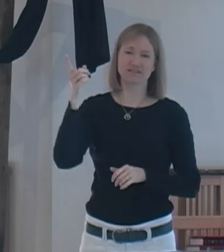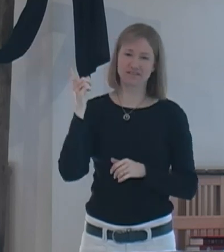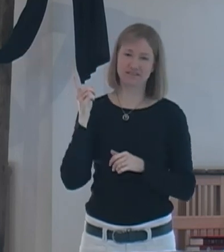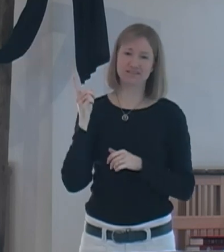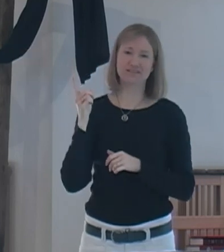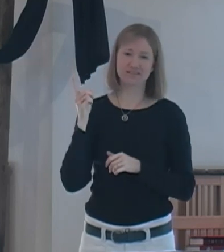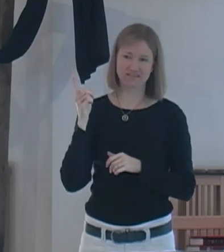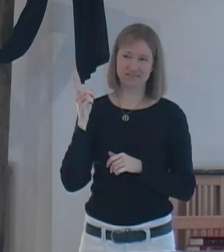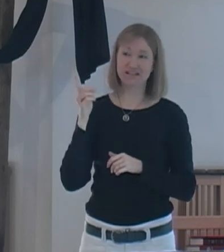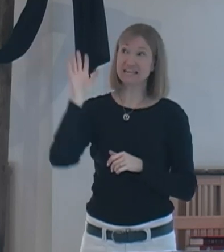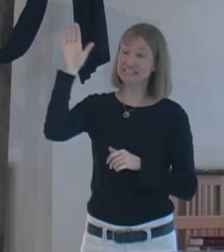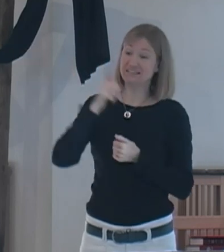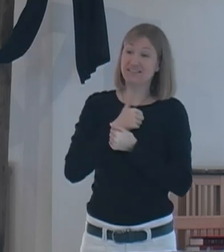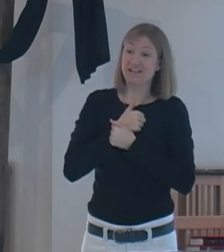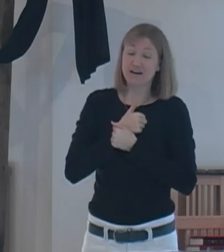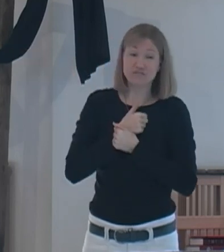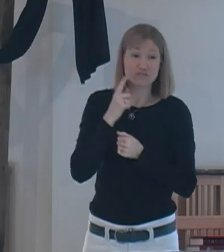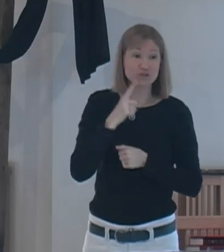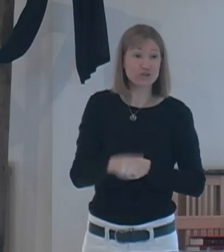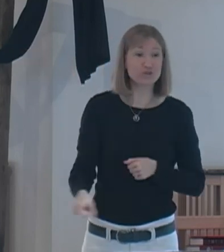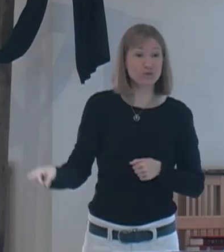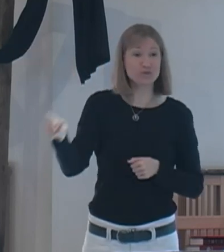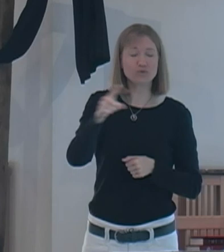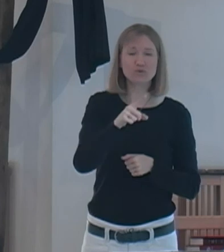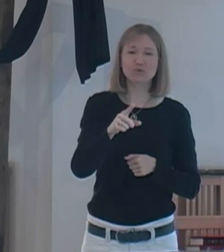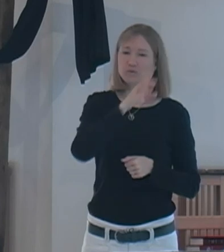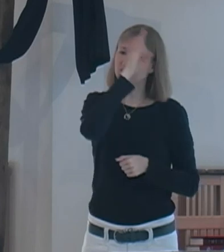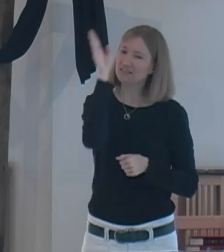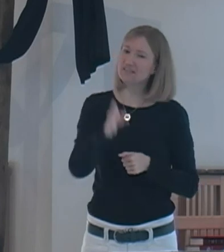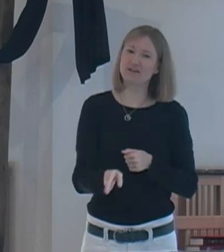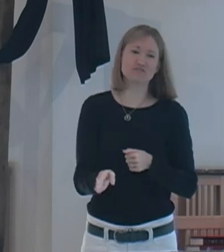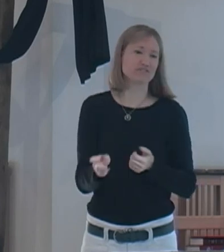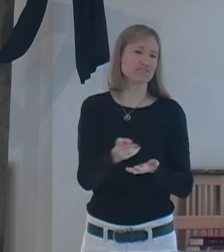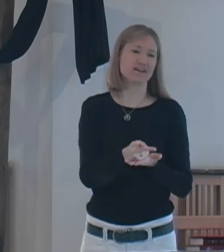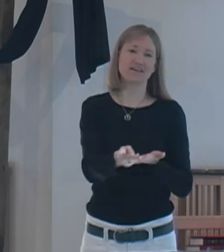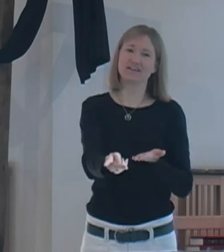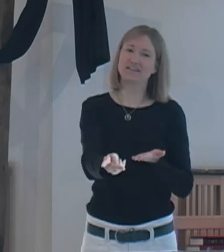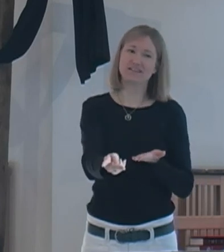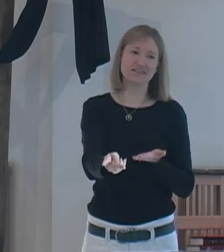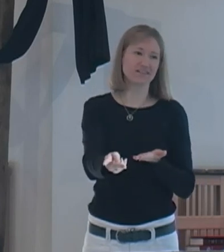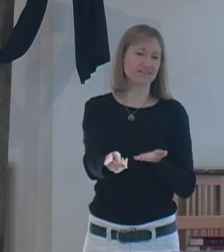whose love for you will not fail. Amen.